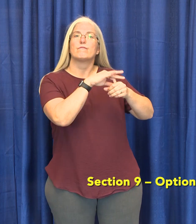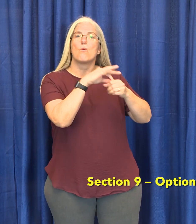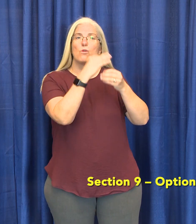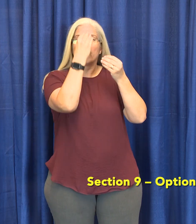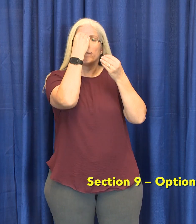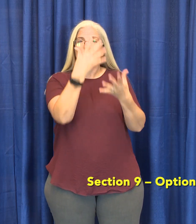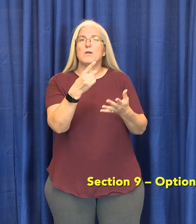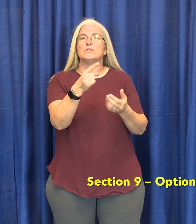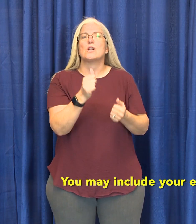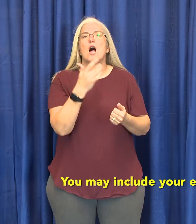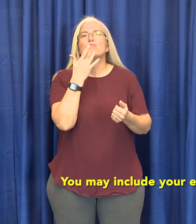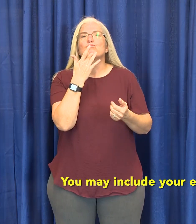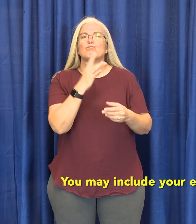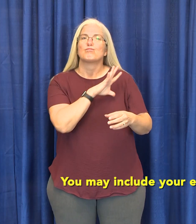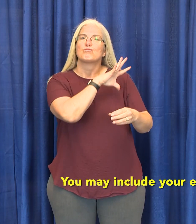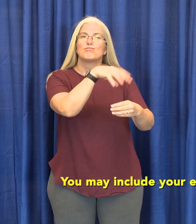Optional voter information.